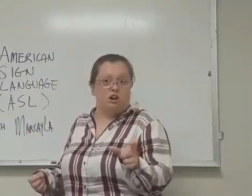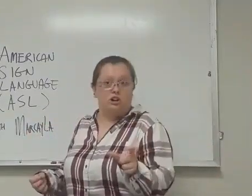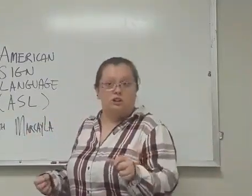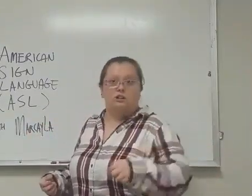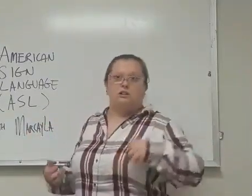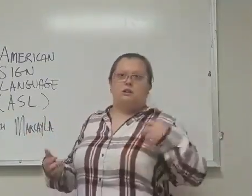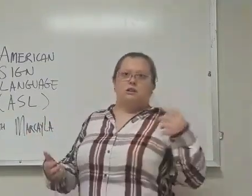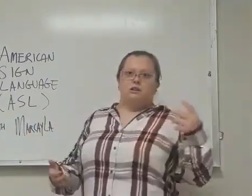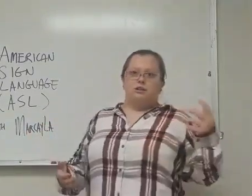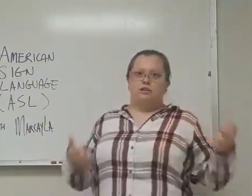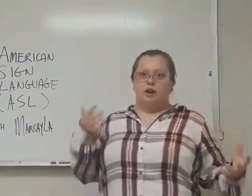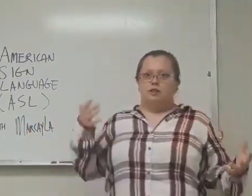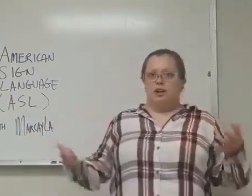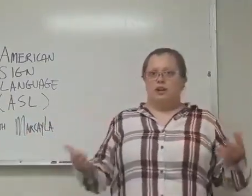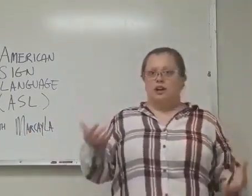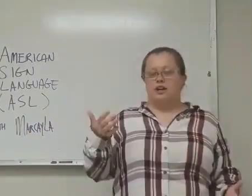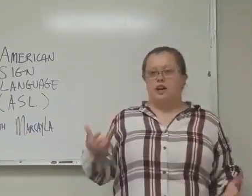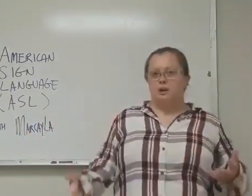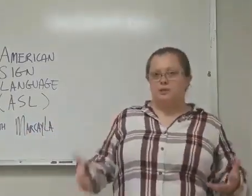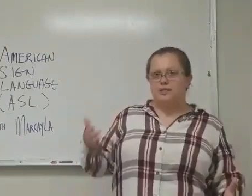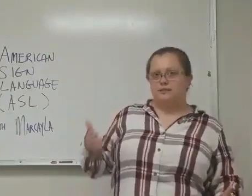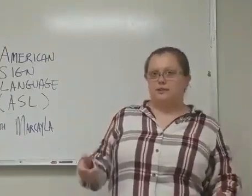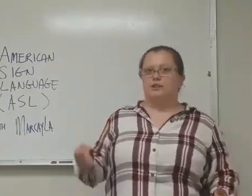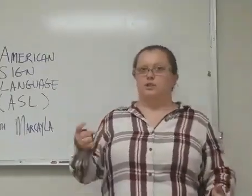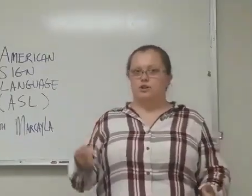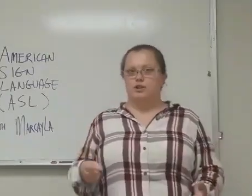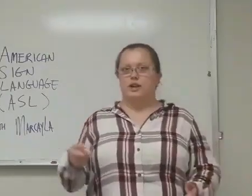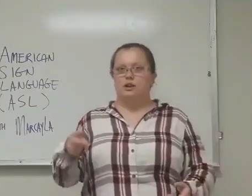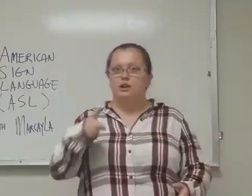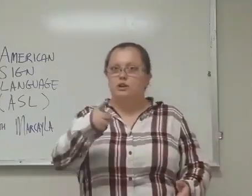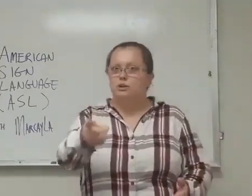"are," they've got to kind of compensate for that. So you're saying you